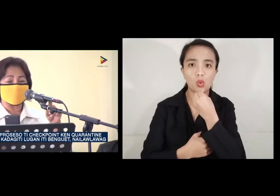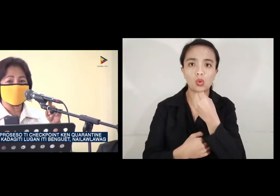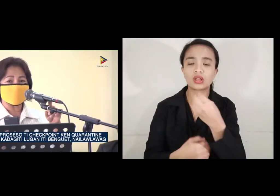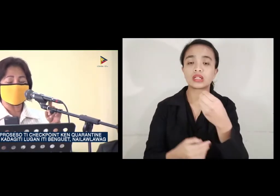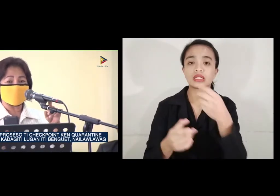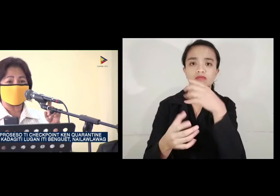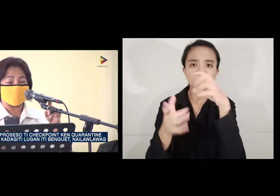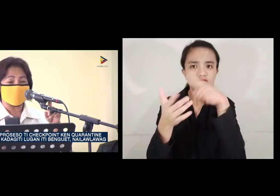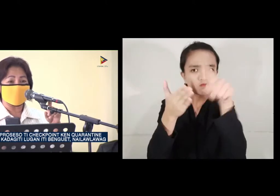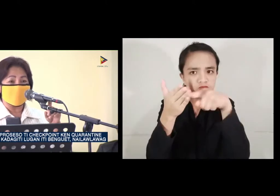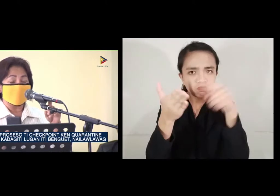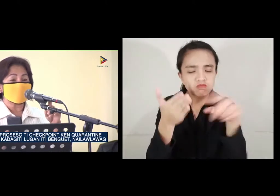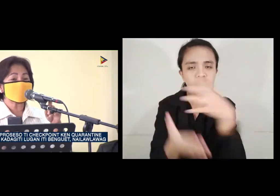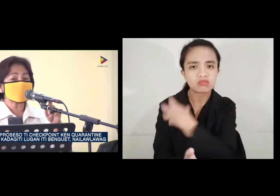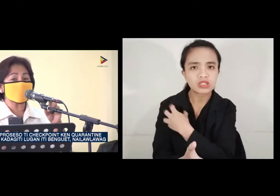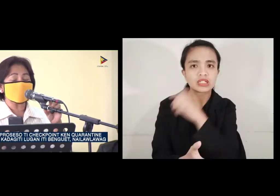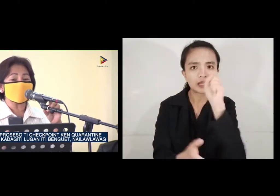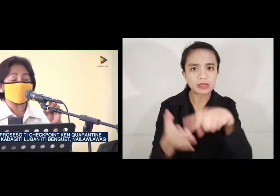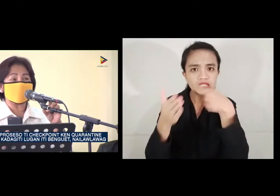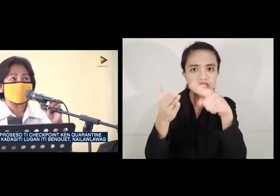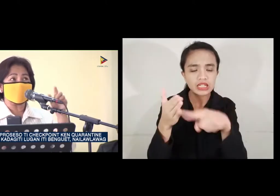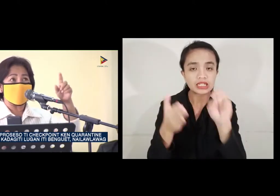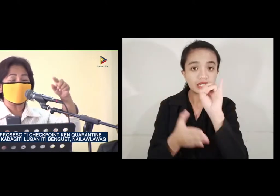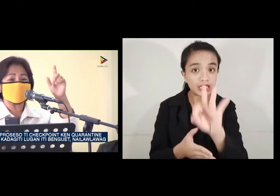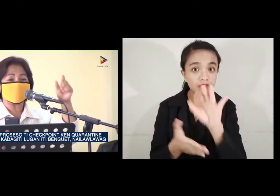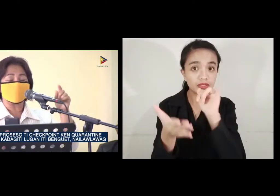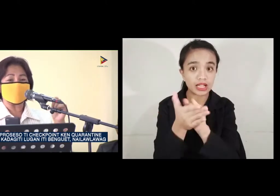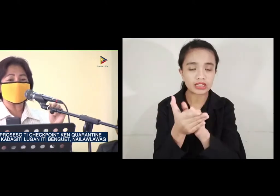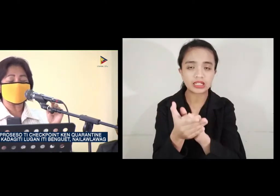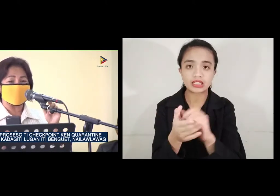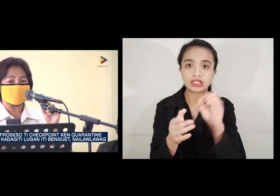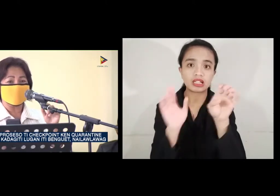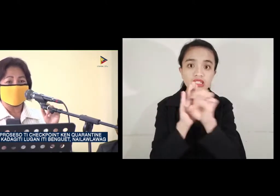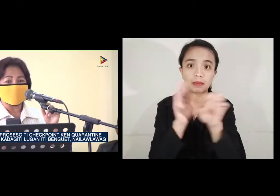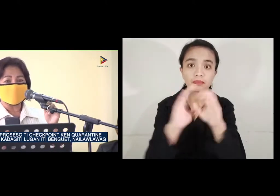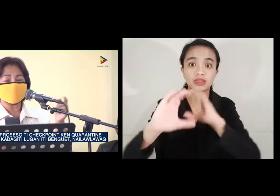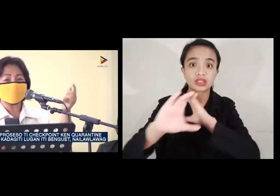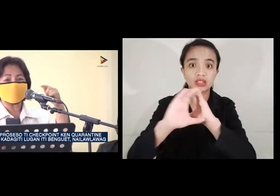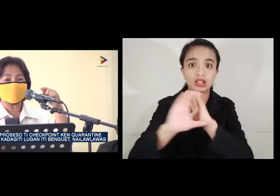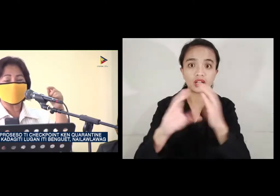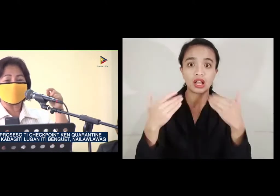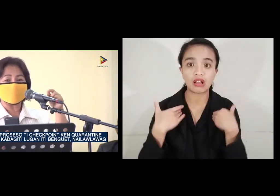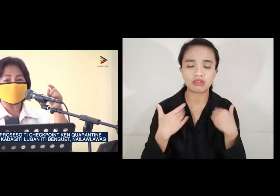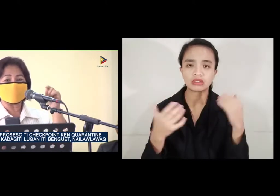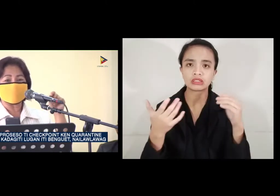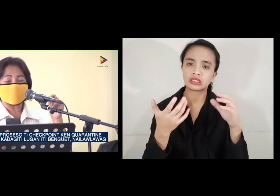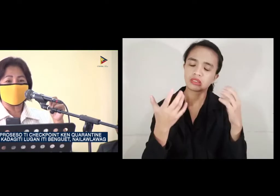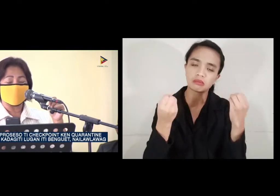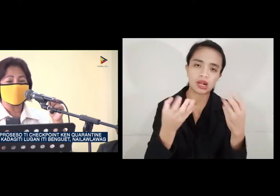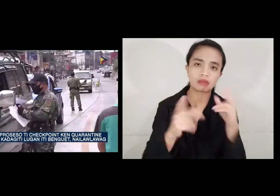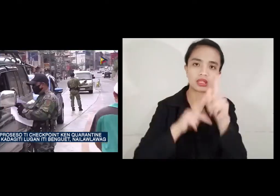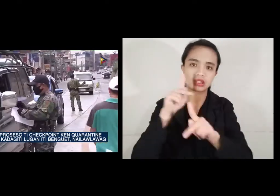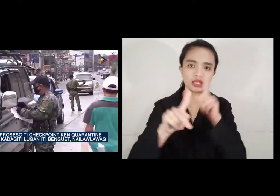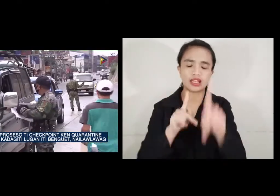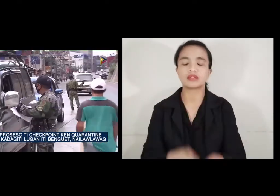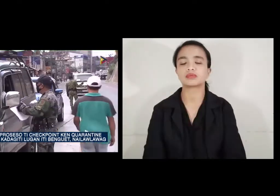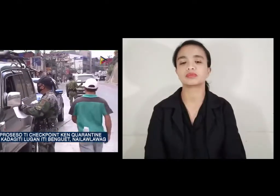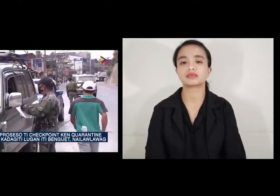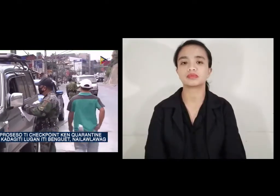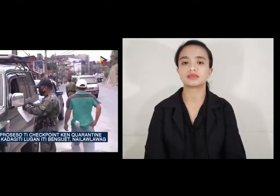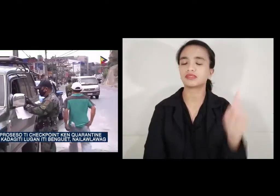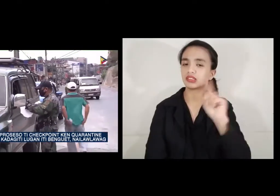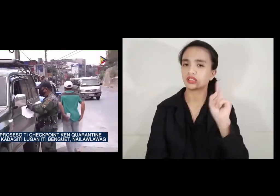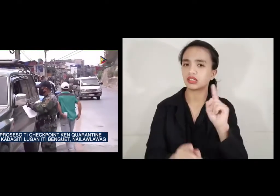of those at the checkpoint to see to it nga nakakabel ti food pass ijay ket no nga tilugan na dagiti kita tao. Iti